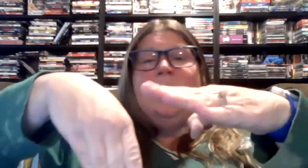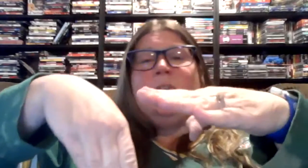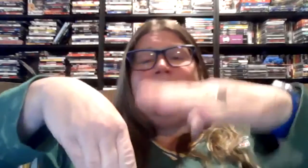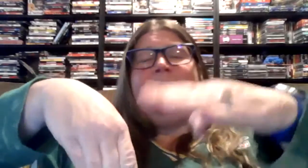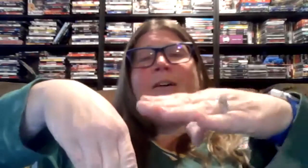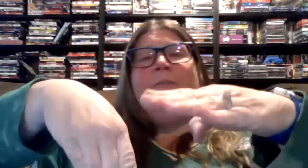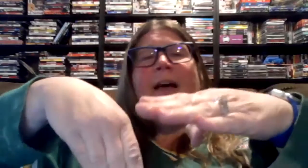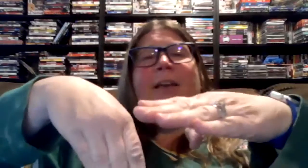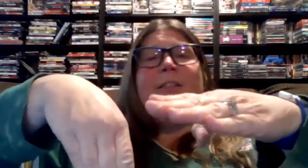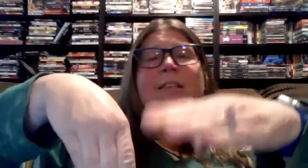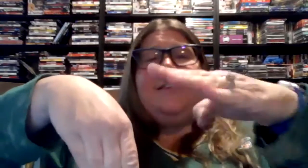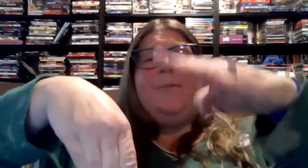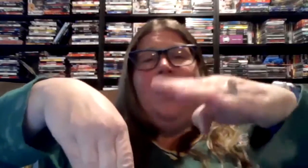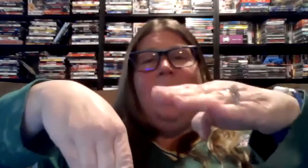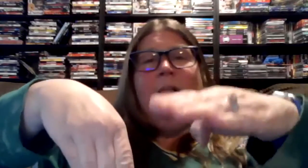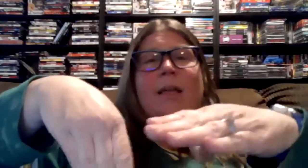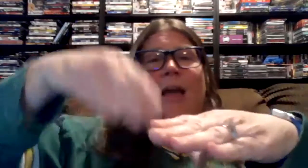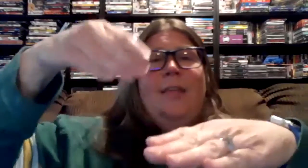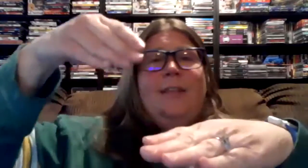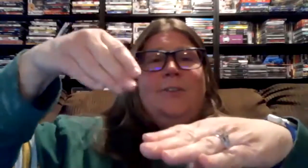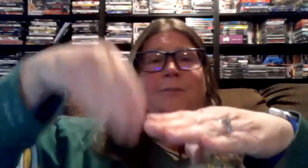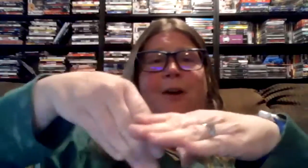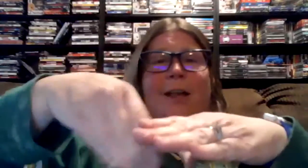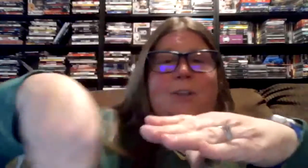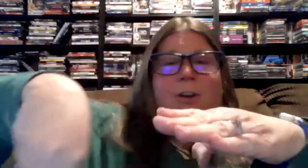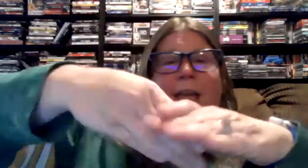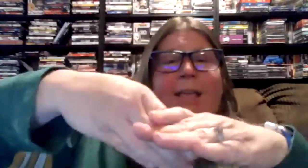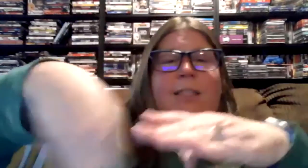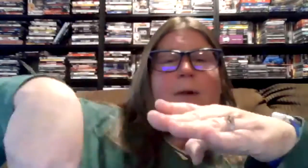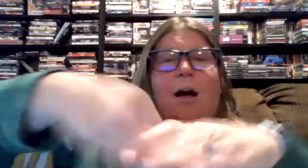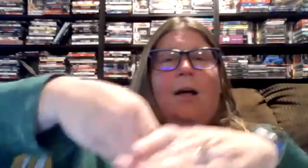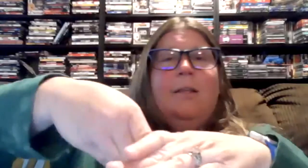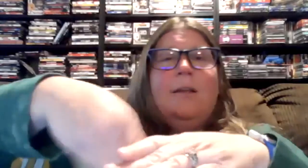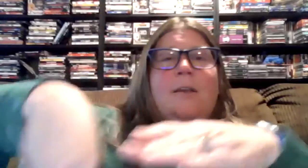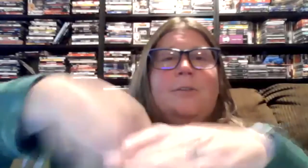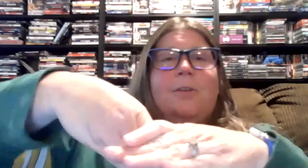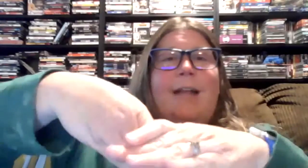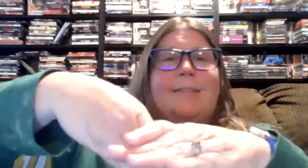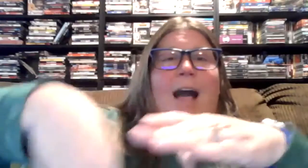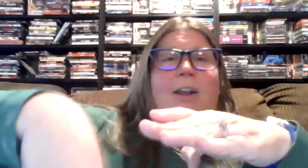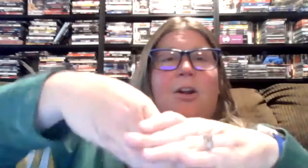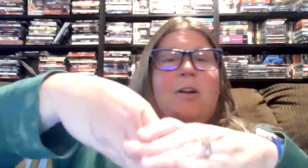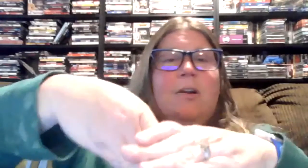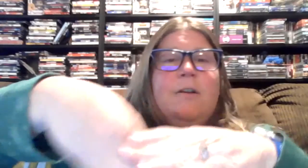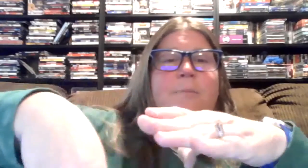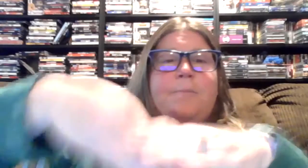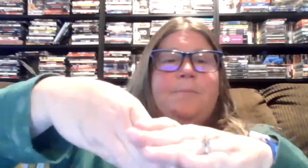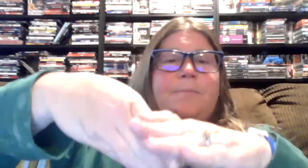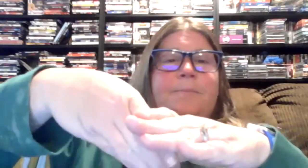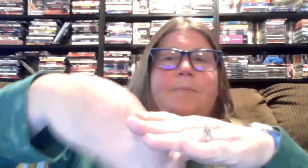So think of like, this is the ball and this is your foot and you're kicking the ball. So that's soccer.